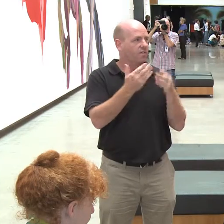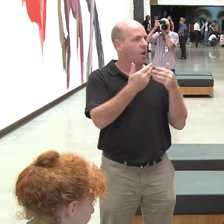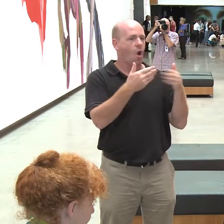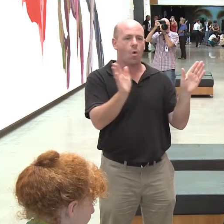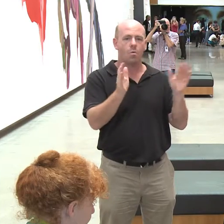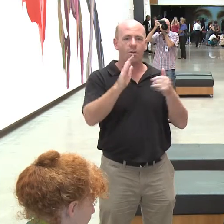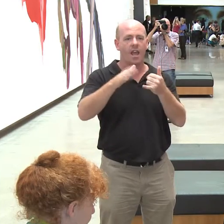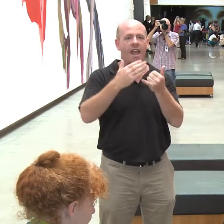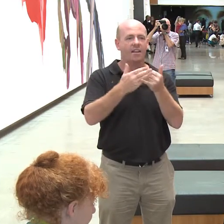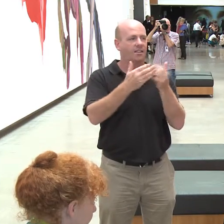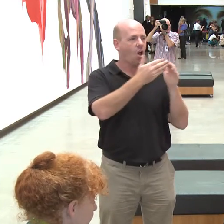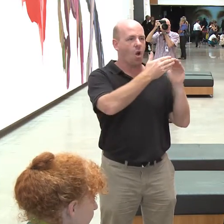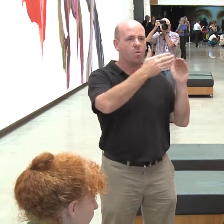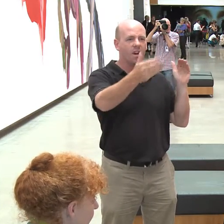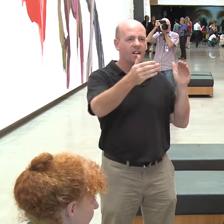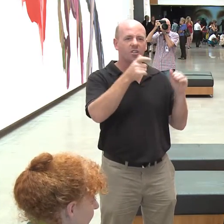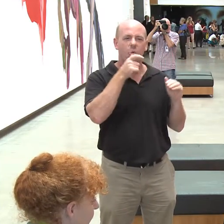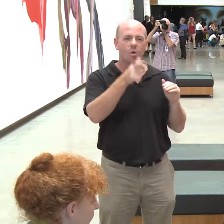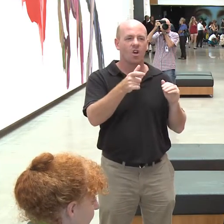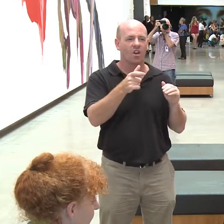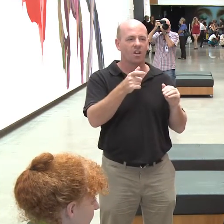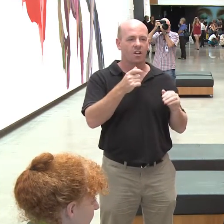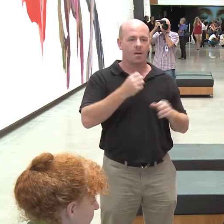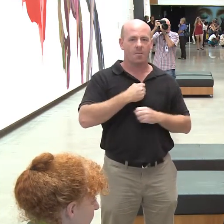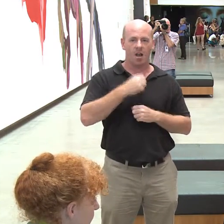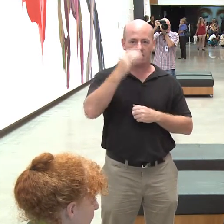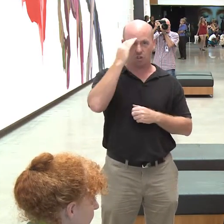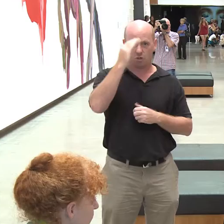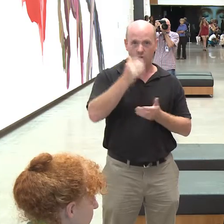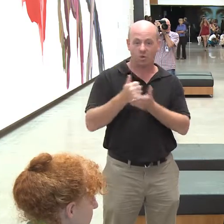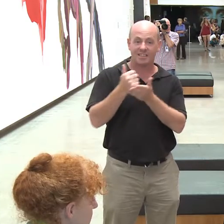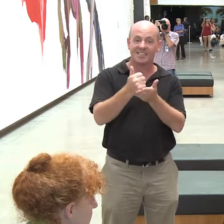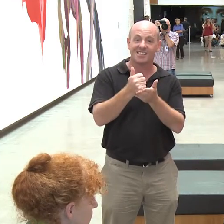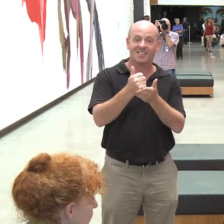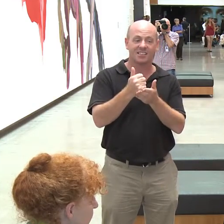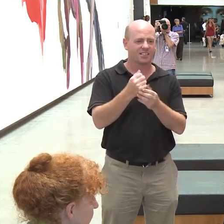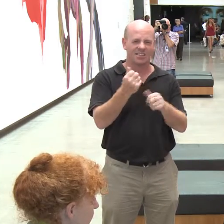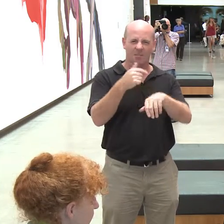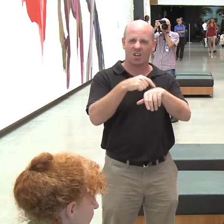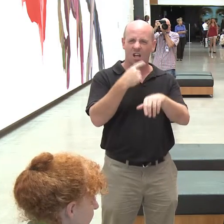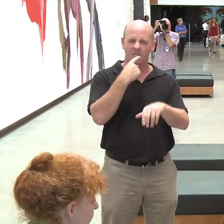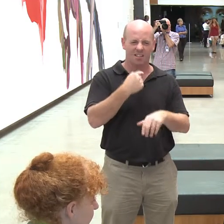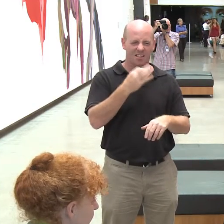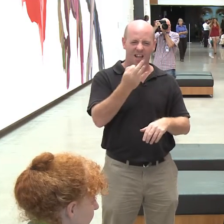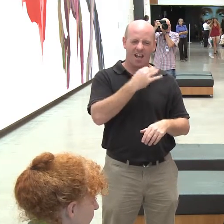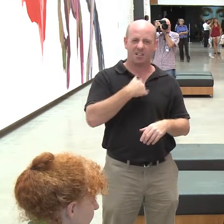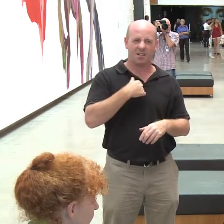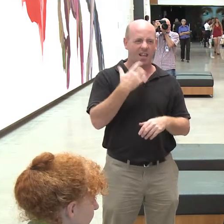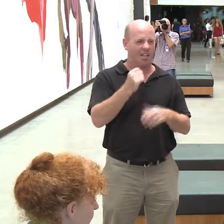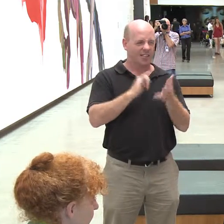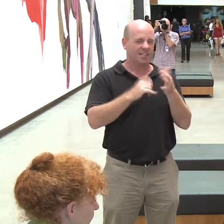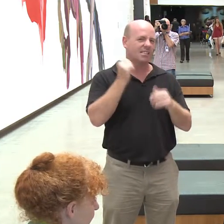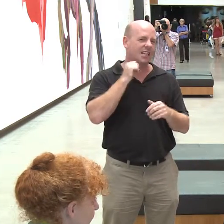open-ended phrase. My studio assistant actually at some point asked me, was there a sexual